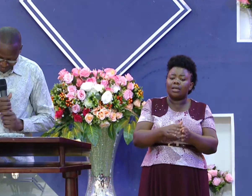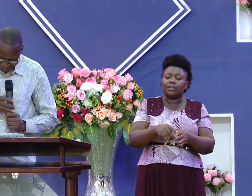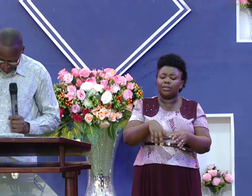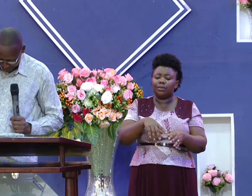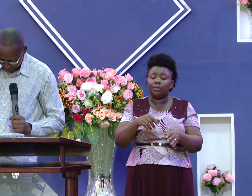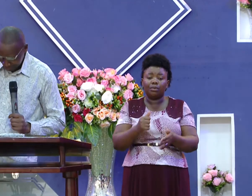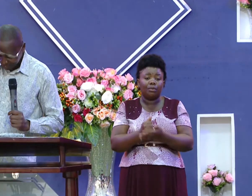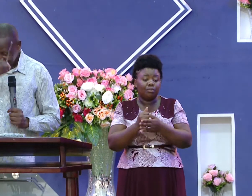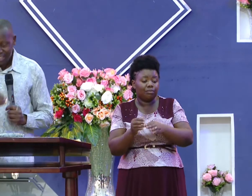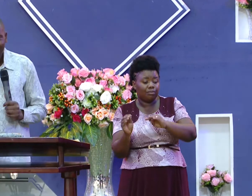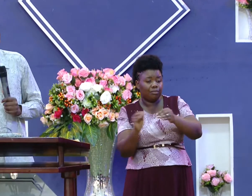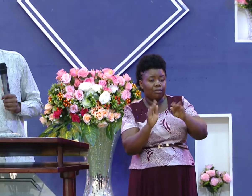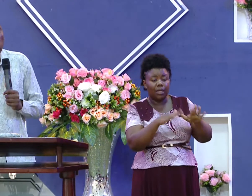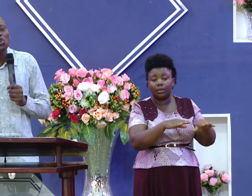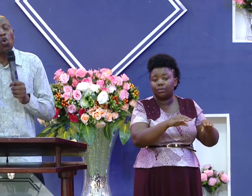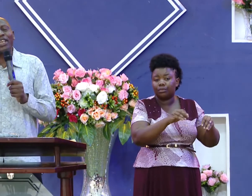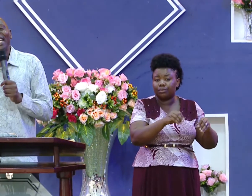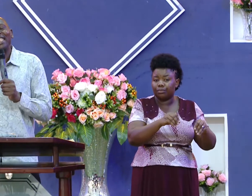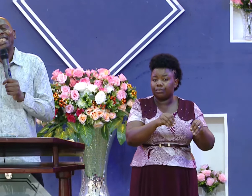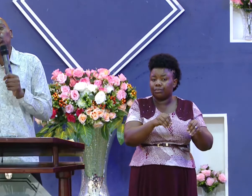Will you now turn me to dust again?